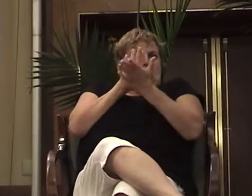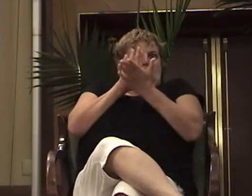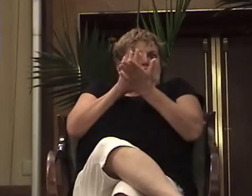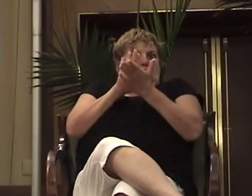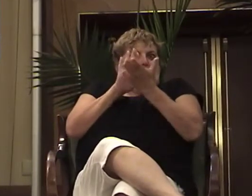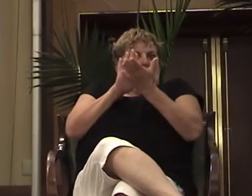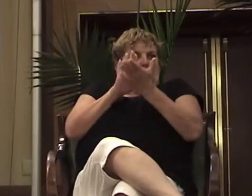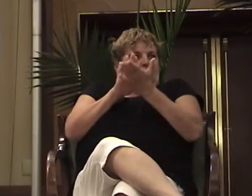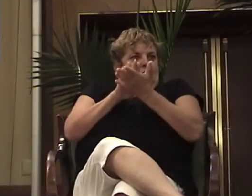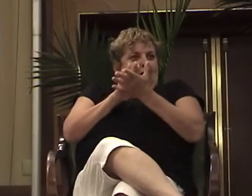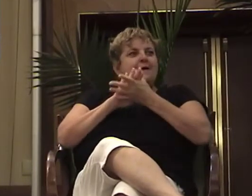go!